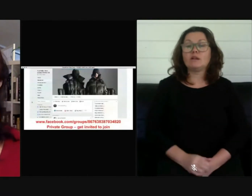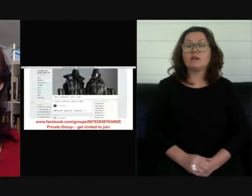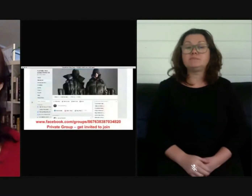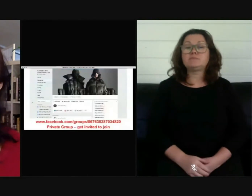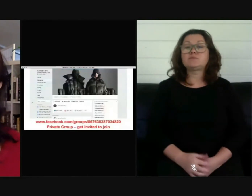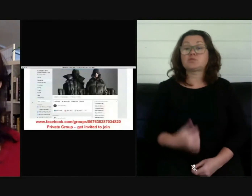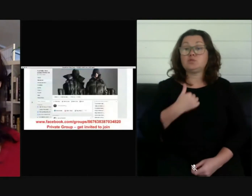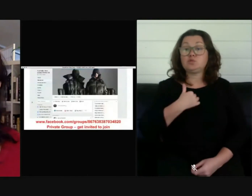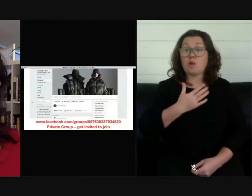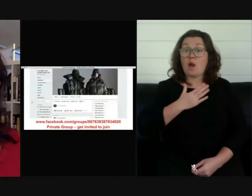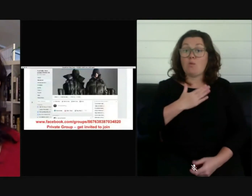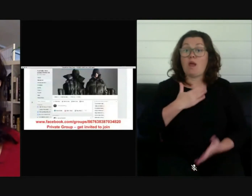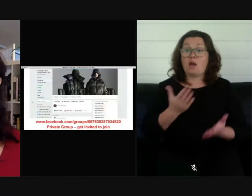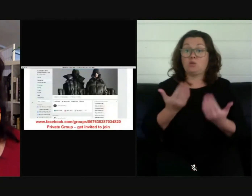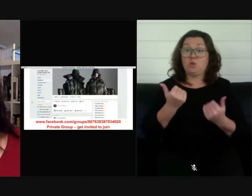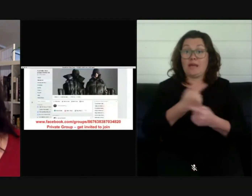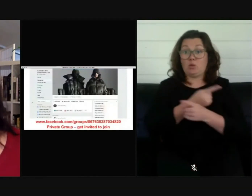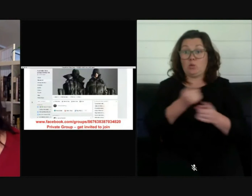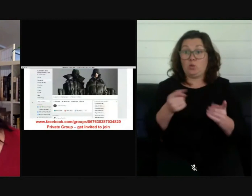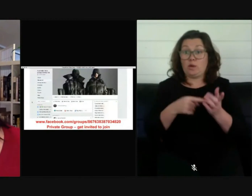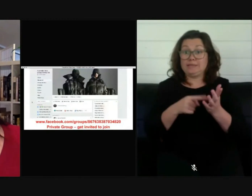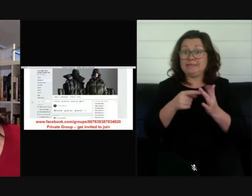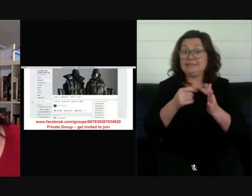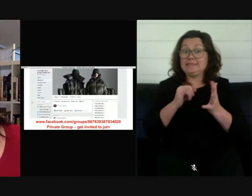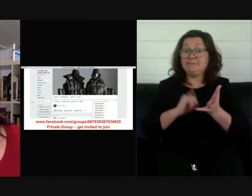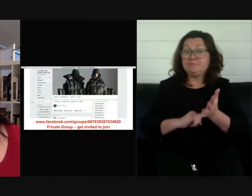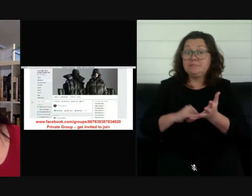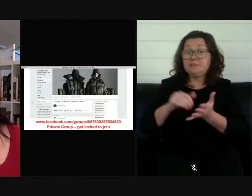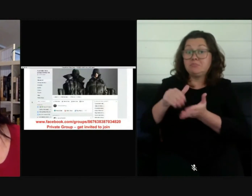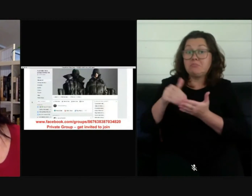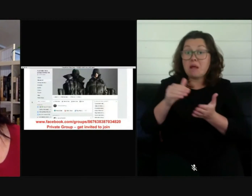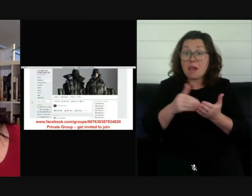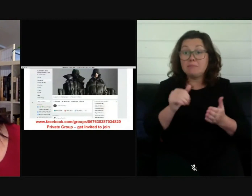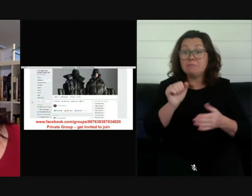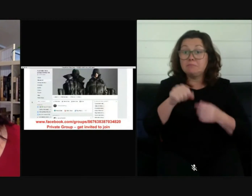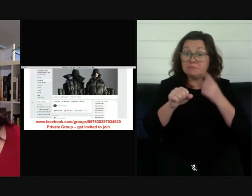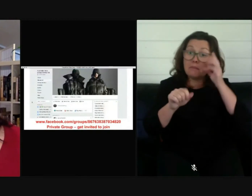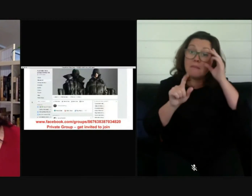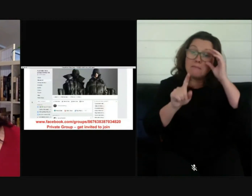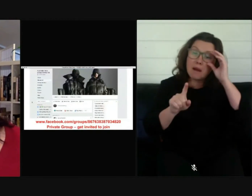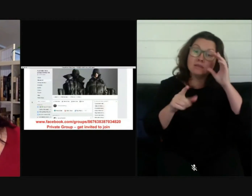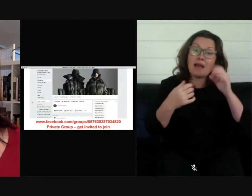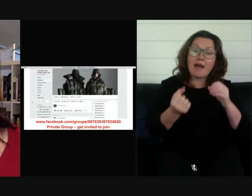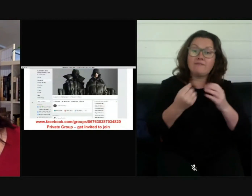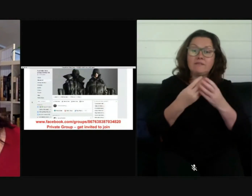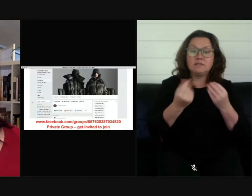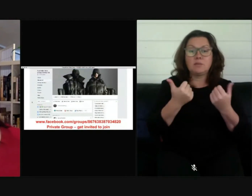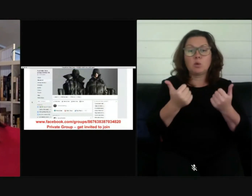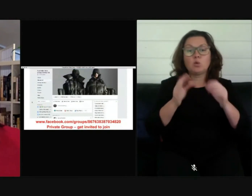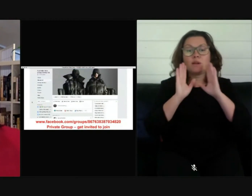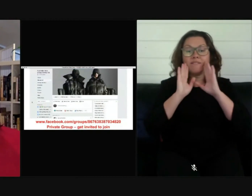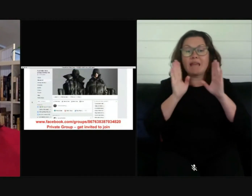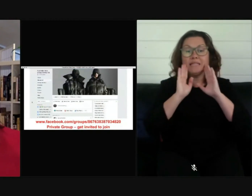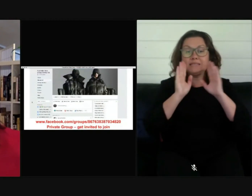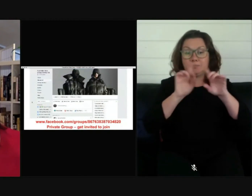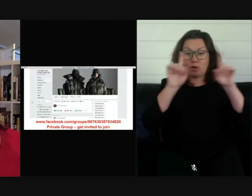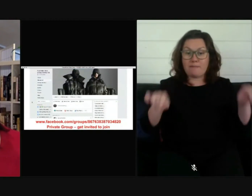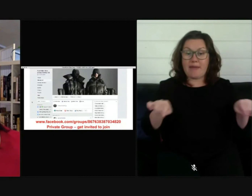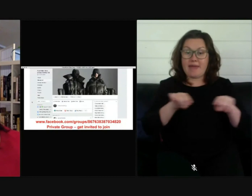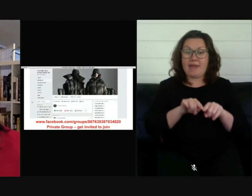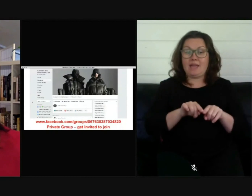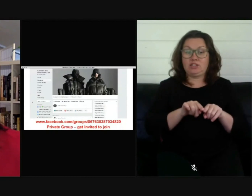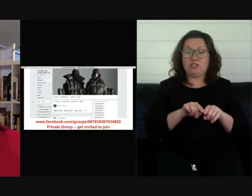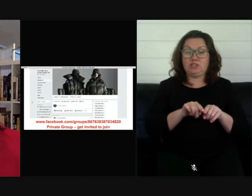are a couple of really great Facebook groups that are out there at the moment. There's one that I've just put up a slide for, which is